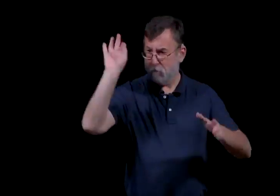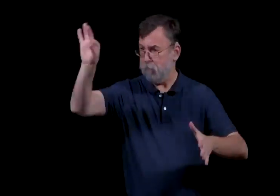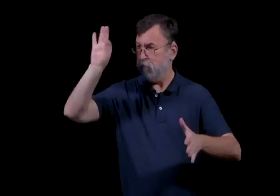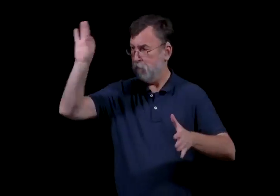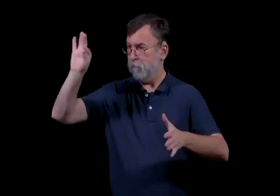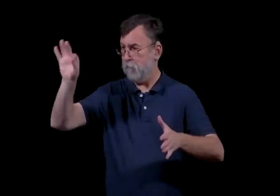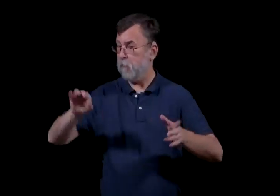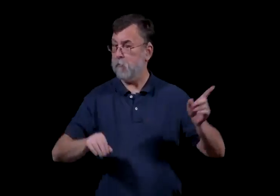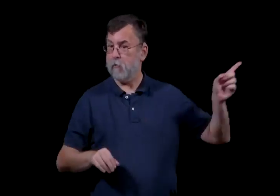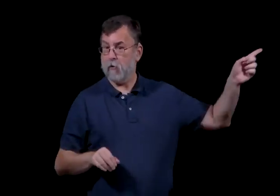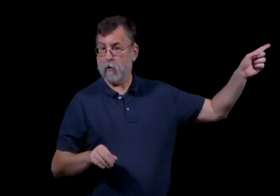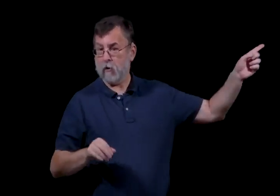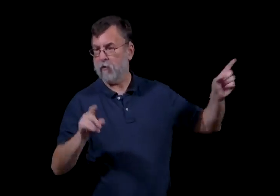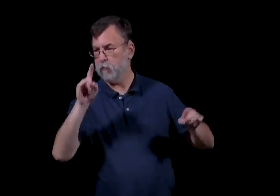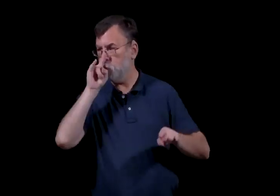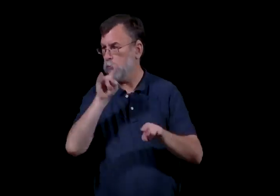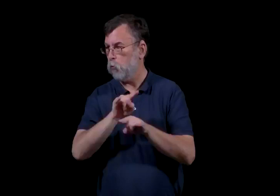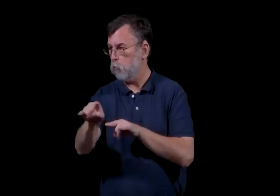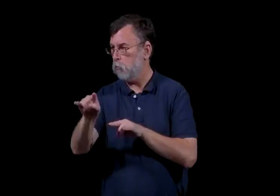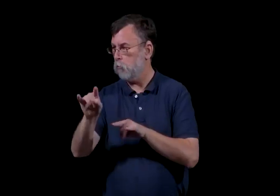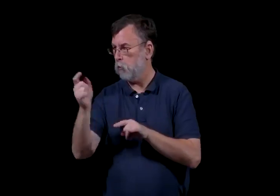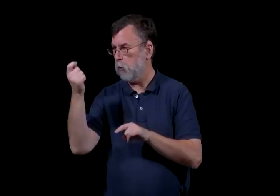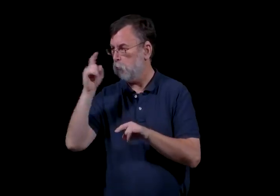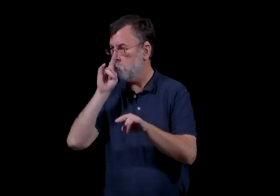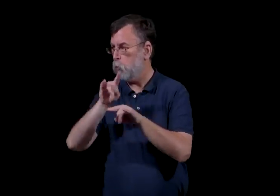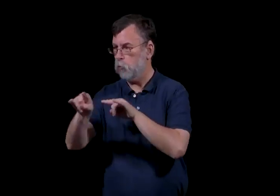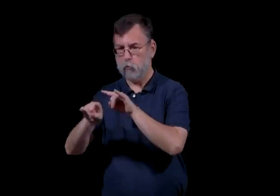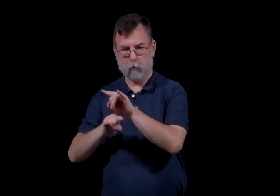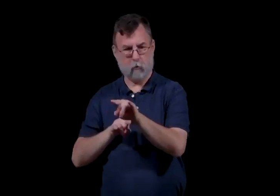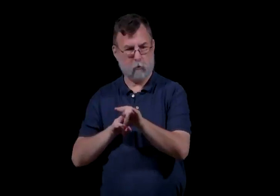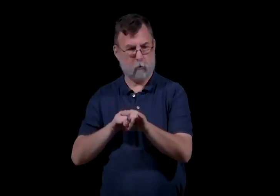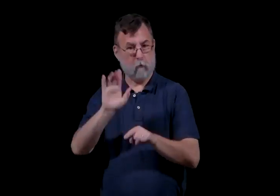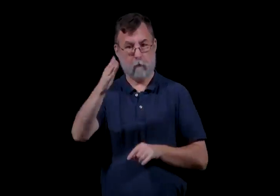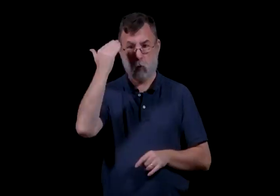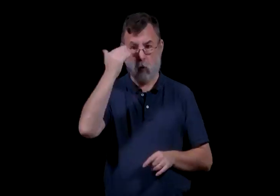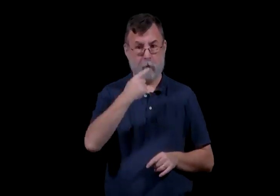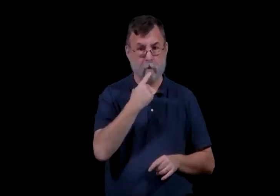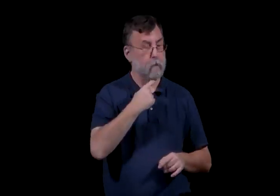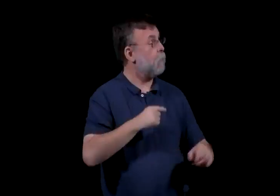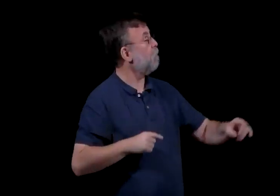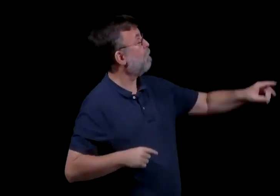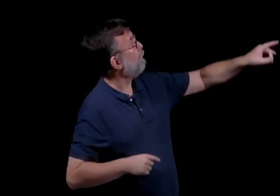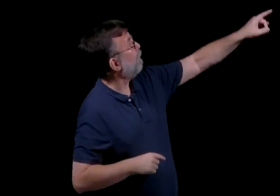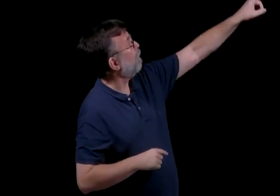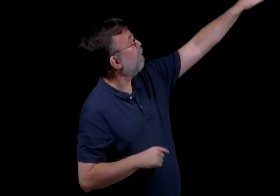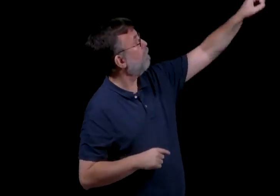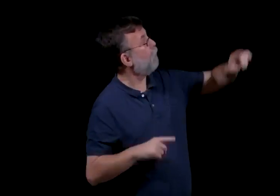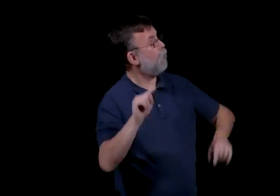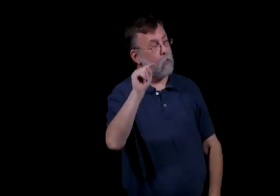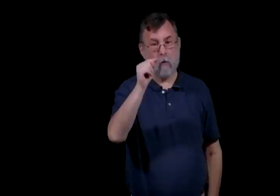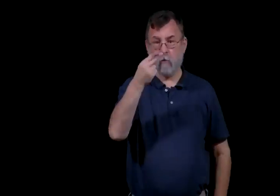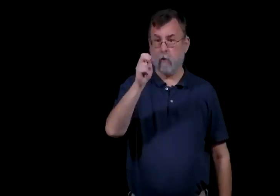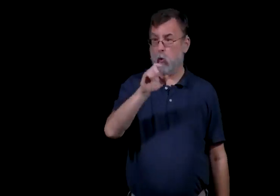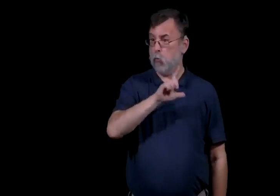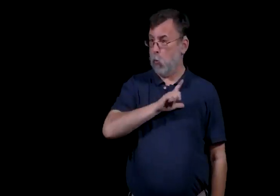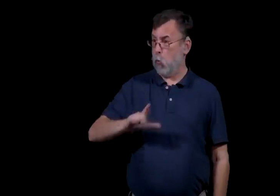And you love my Psalms 23. Well, this is kind of a joke, a takeoff of Psalm 23 relating to camping.